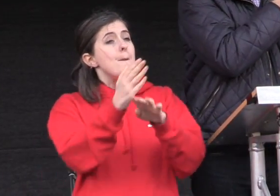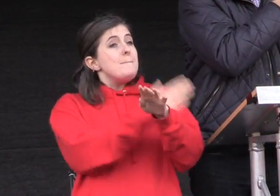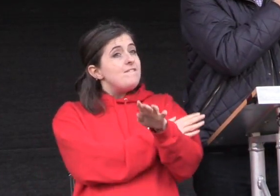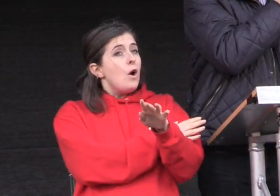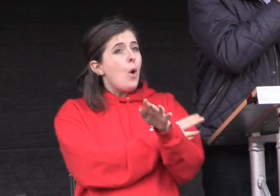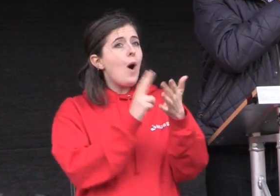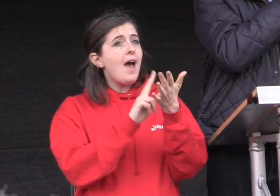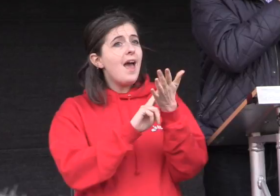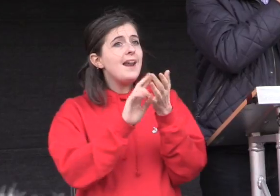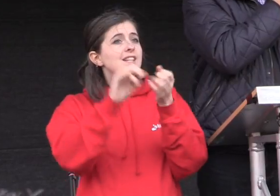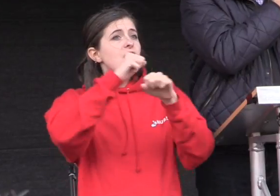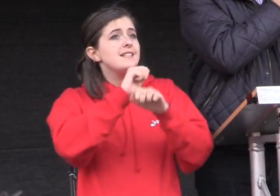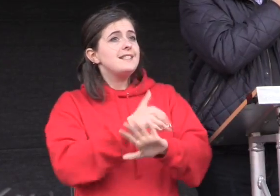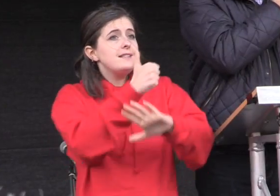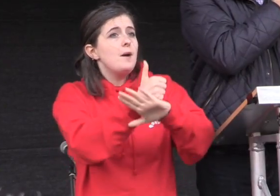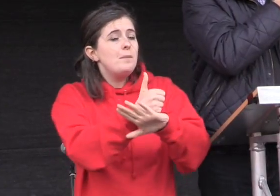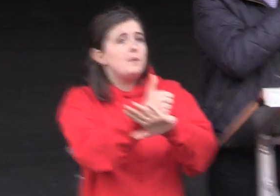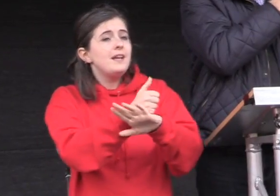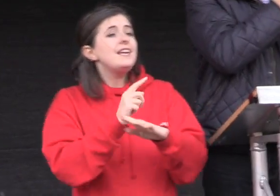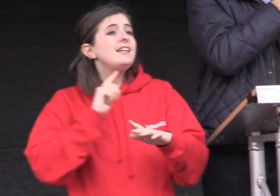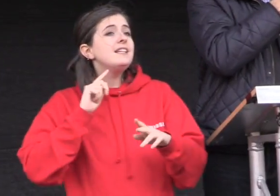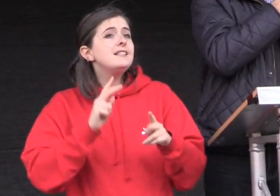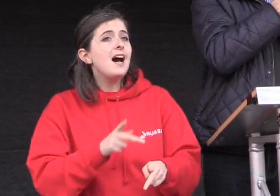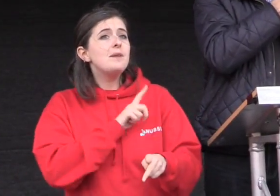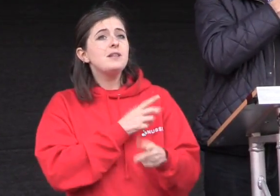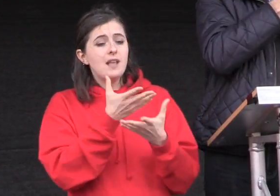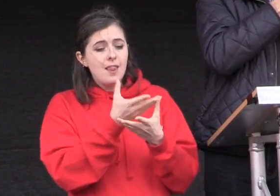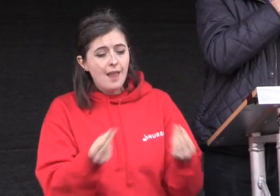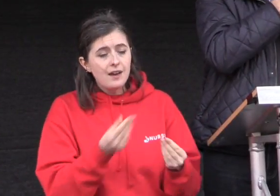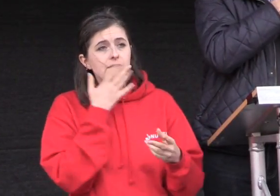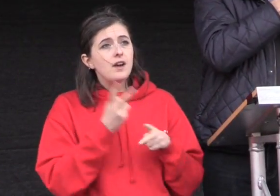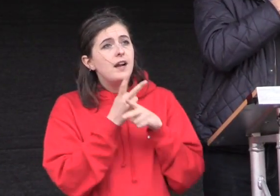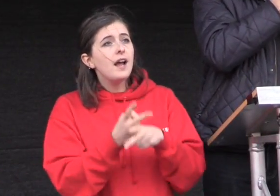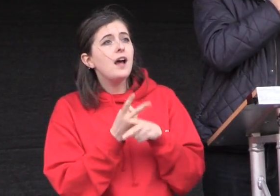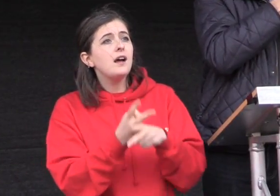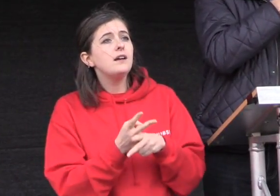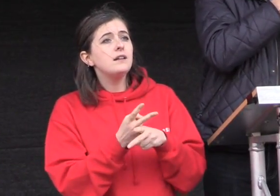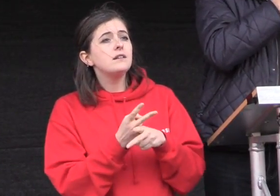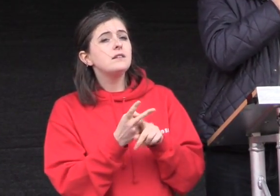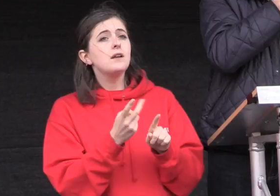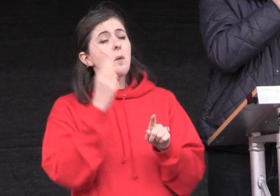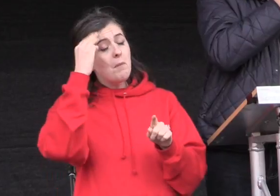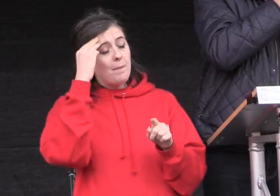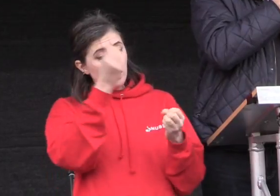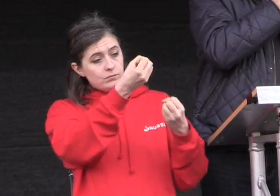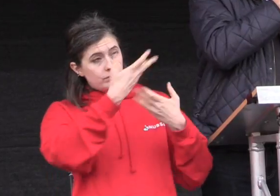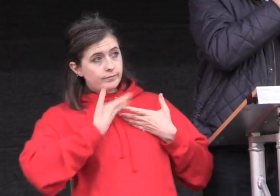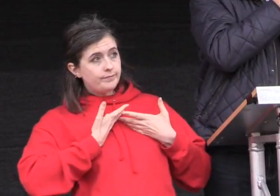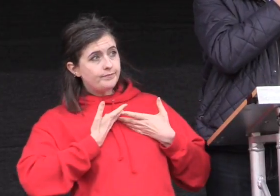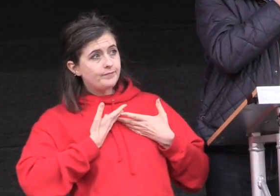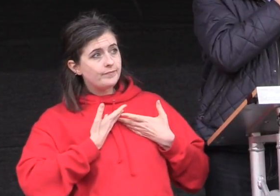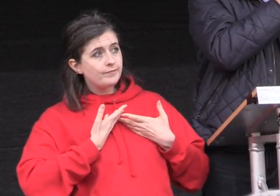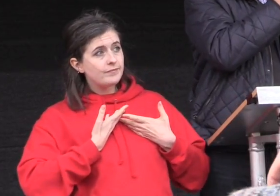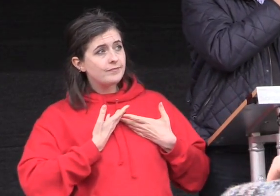Health Service, and he died because of a lack of health care. My mum told me of